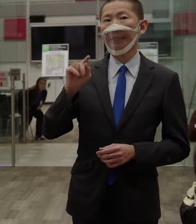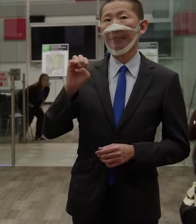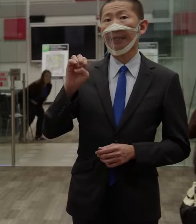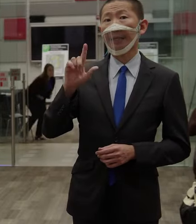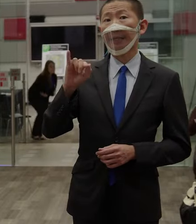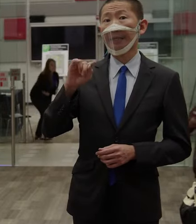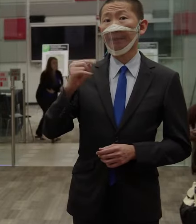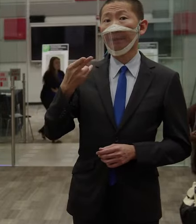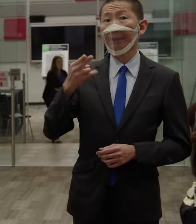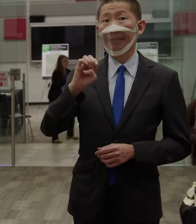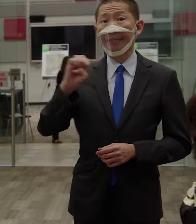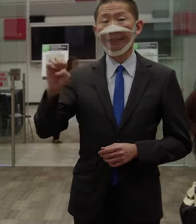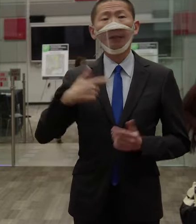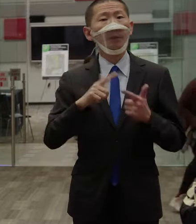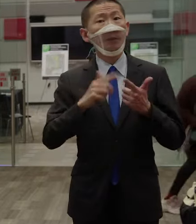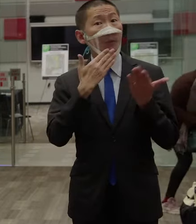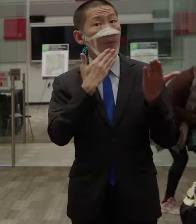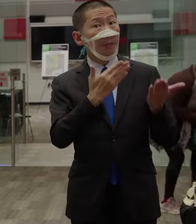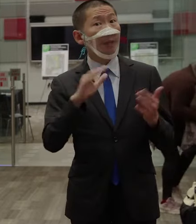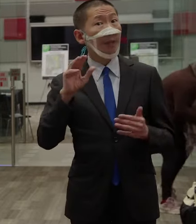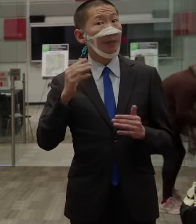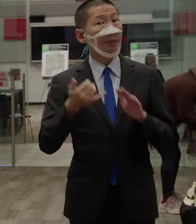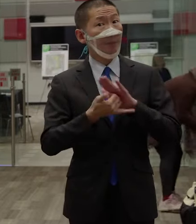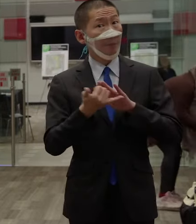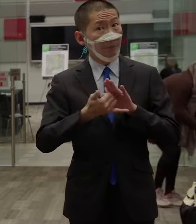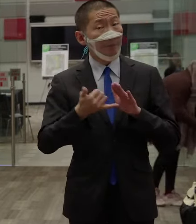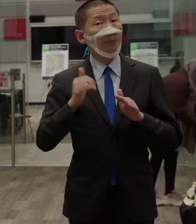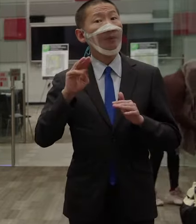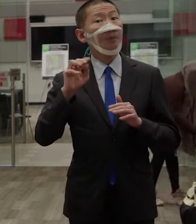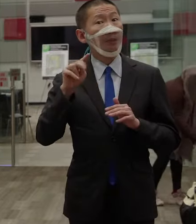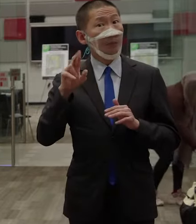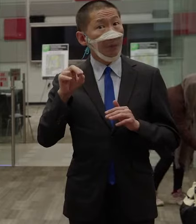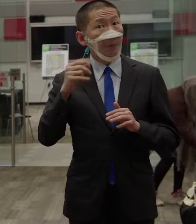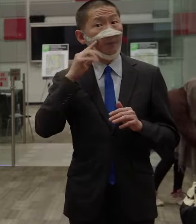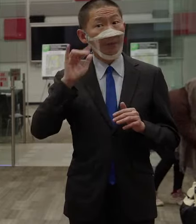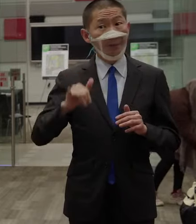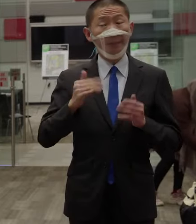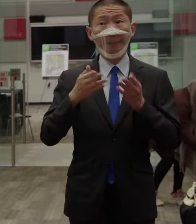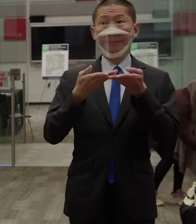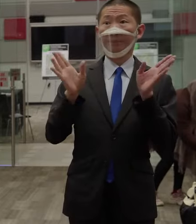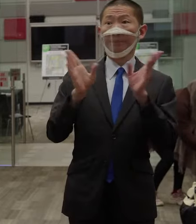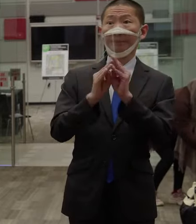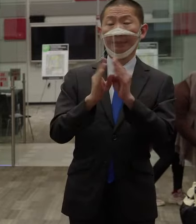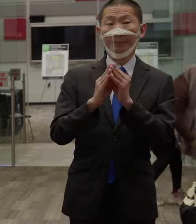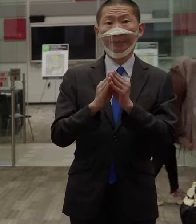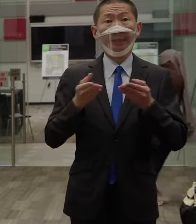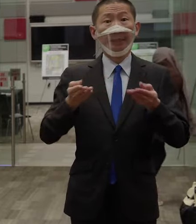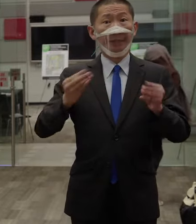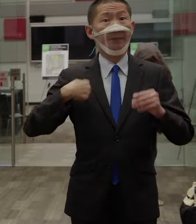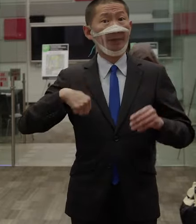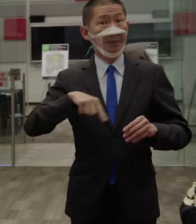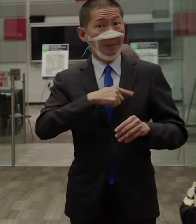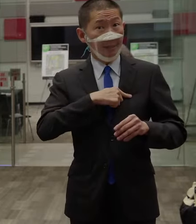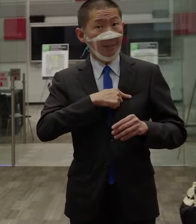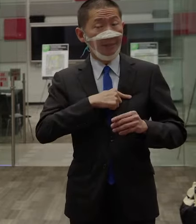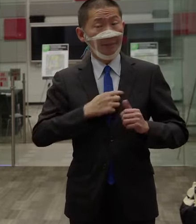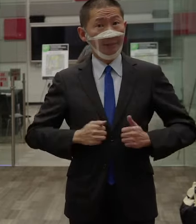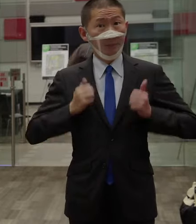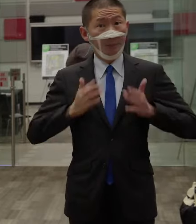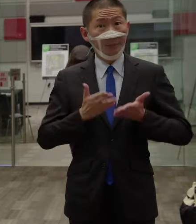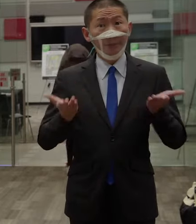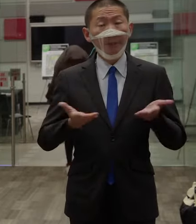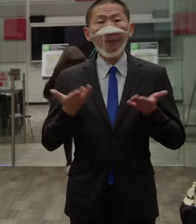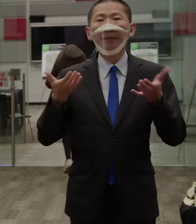East. And I first want to thank Metro for this public hearing and for giving us, especially the residents of this vibrant community, the chance